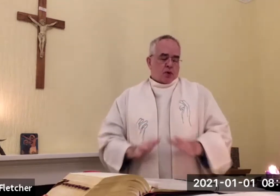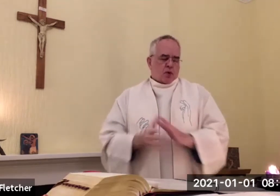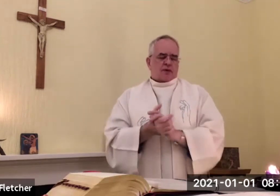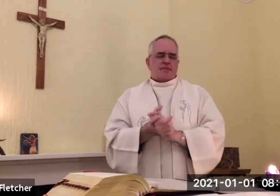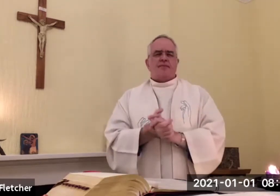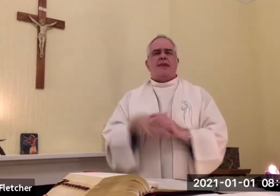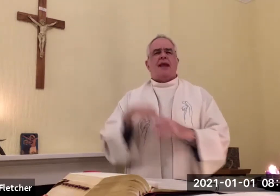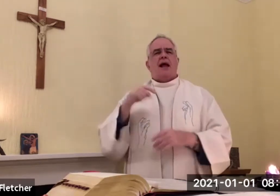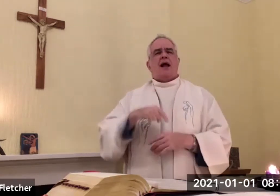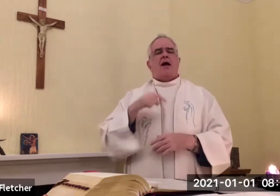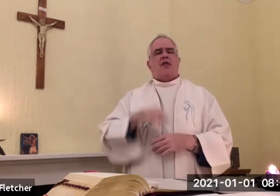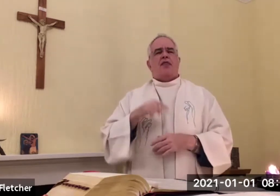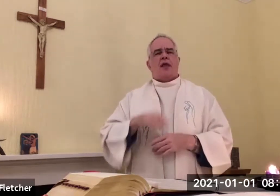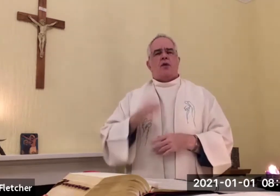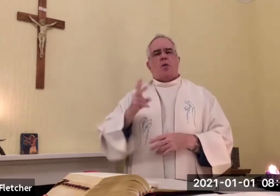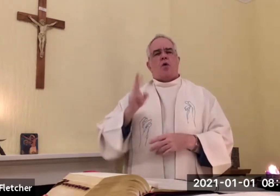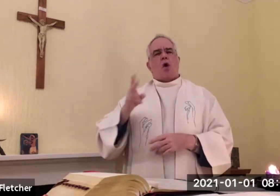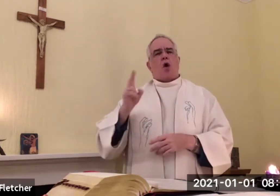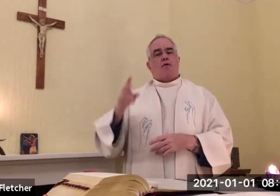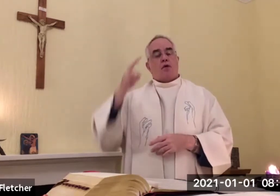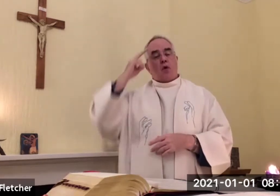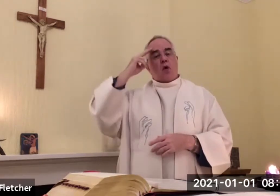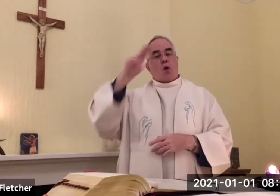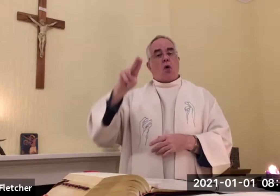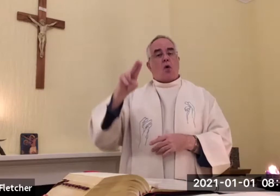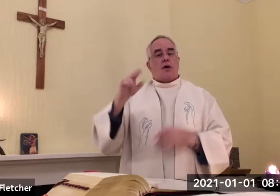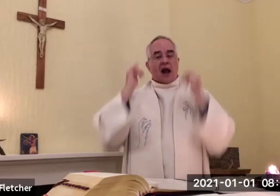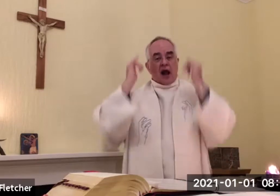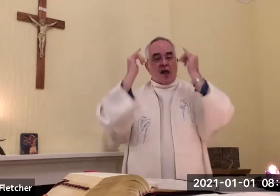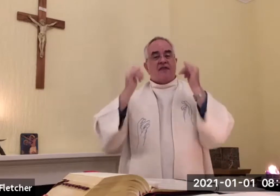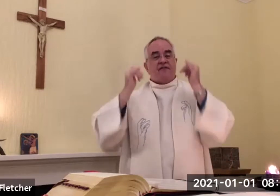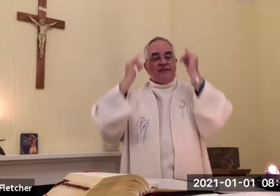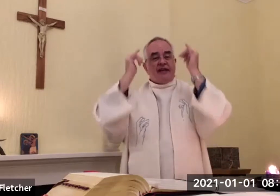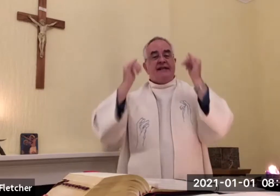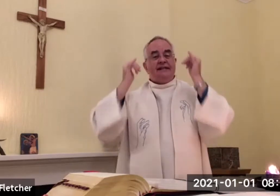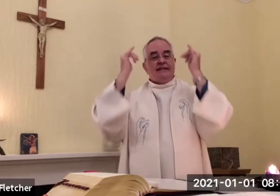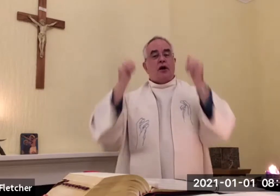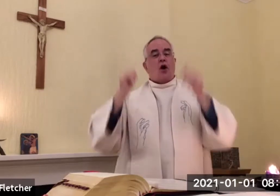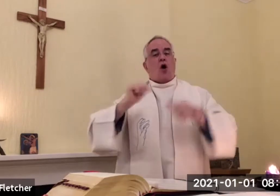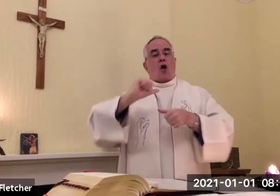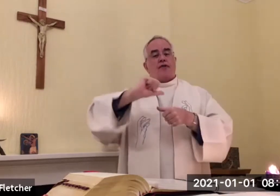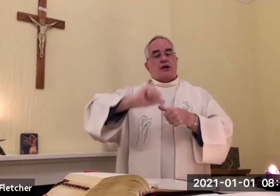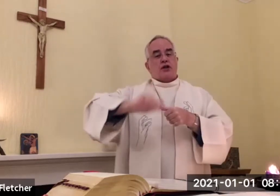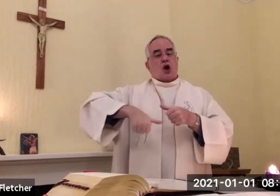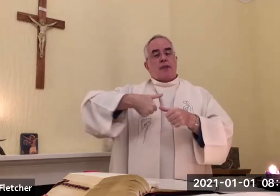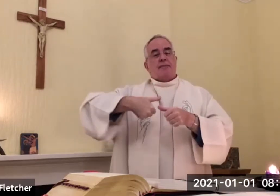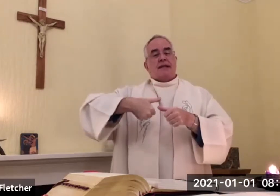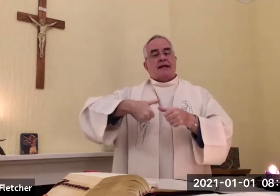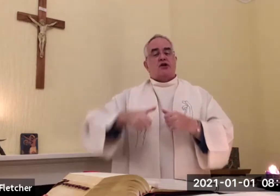born, this was often called the Feast of the Circumcision,